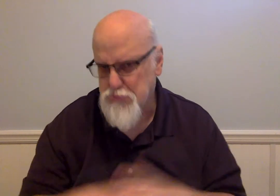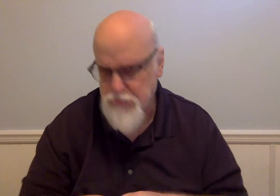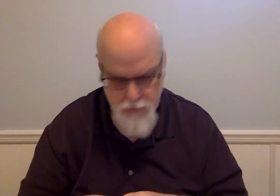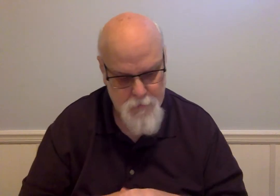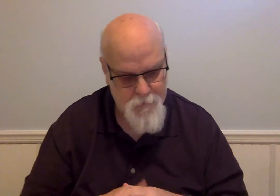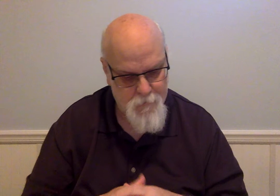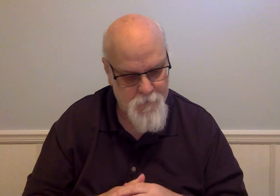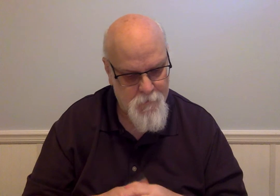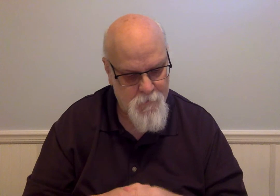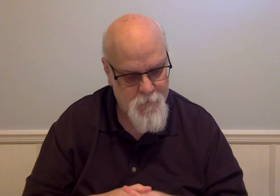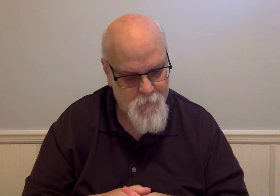station.